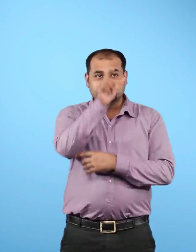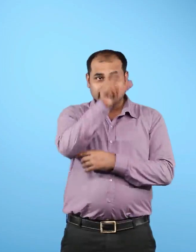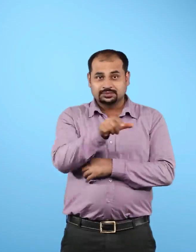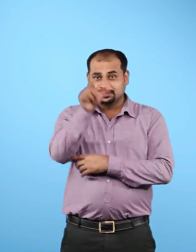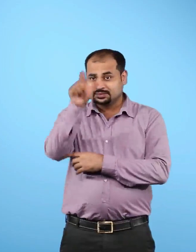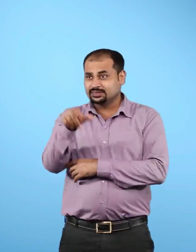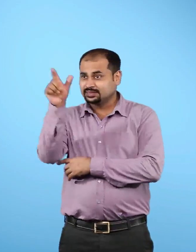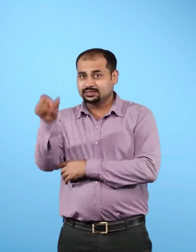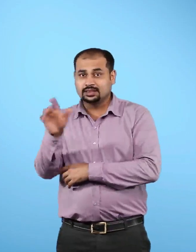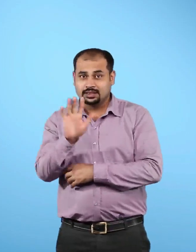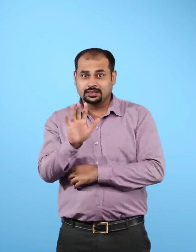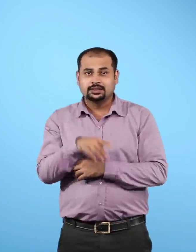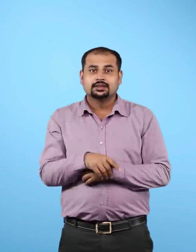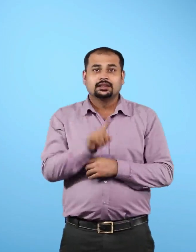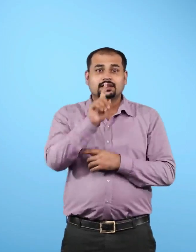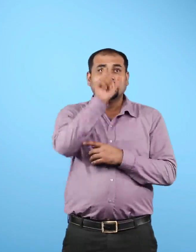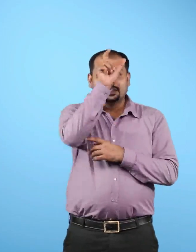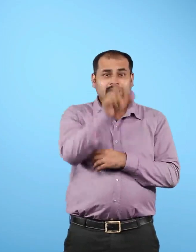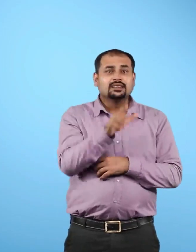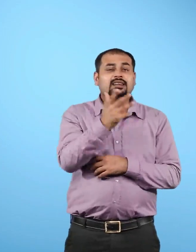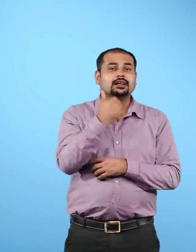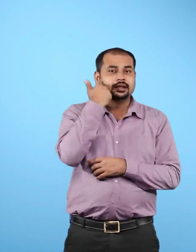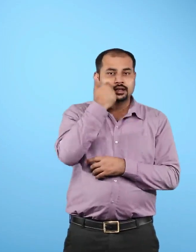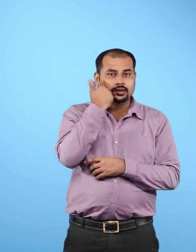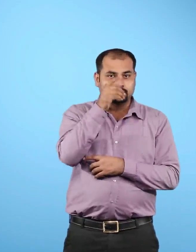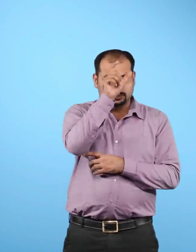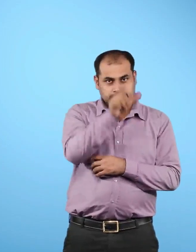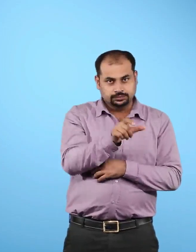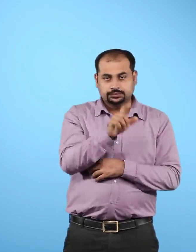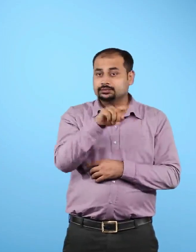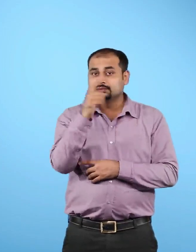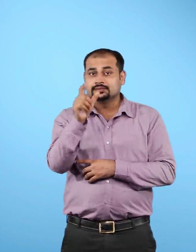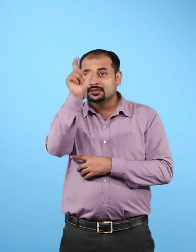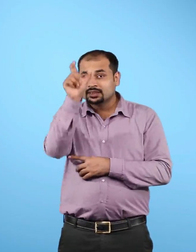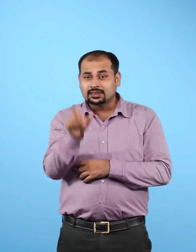Match each yellow box with 1 green and 1 pink box.